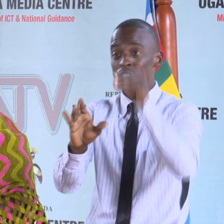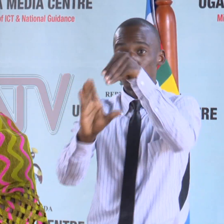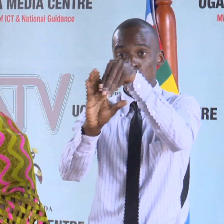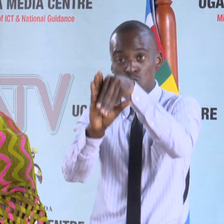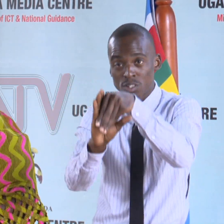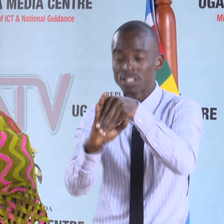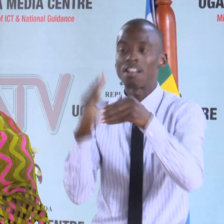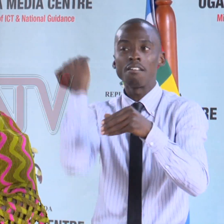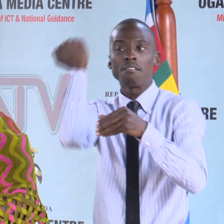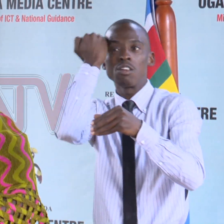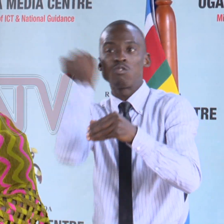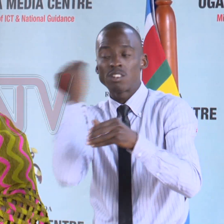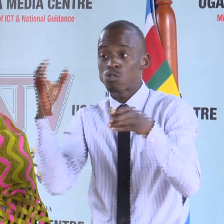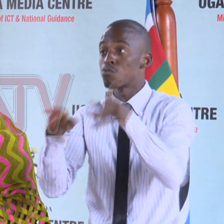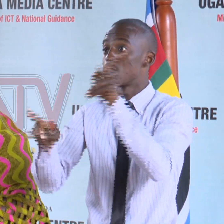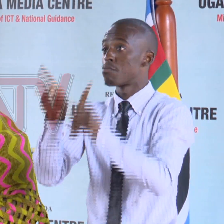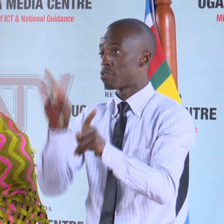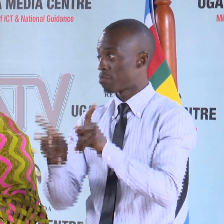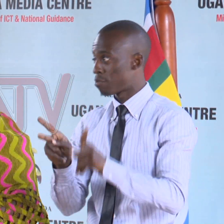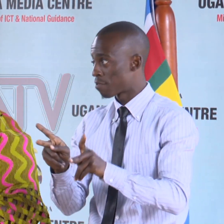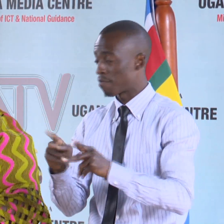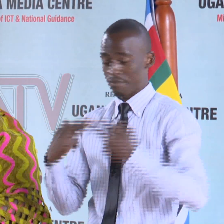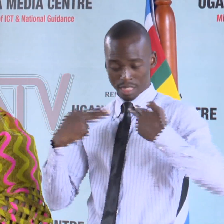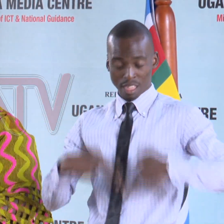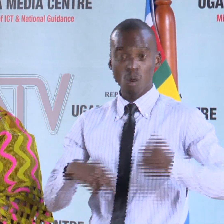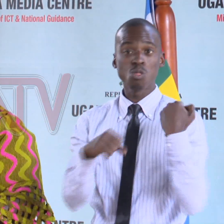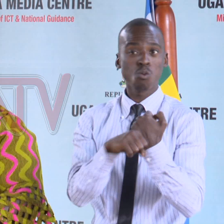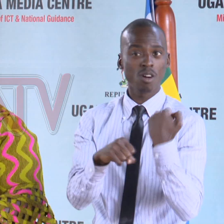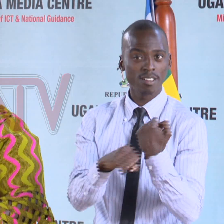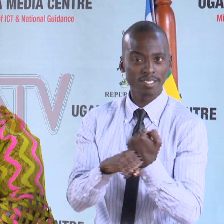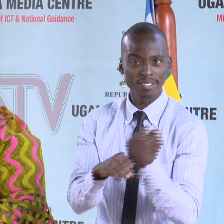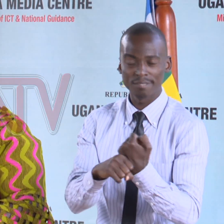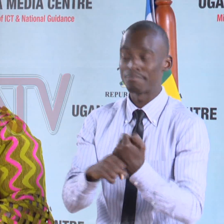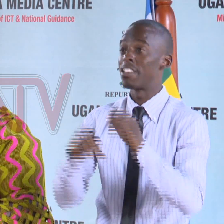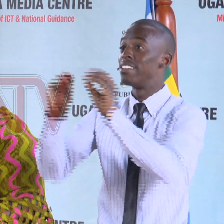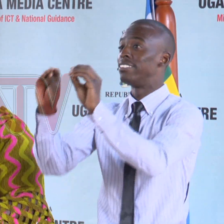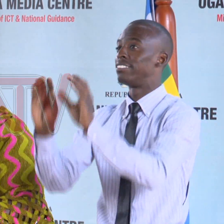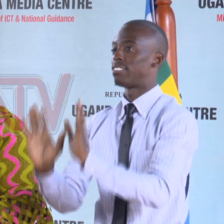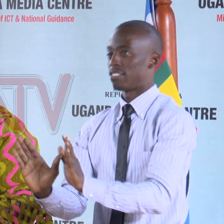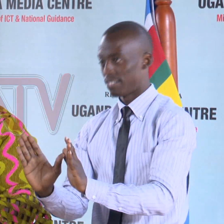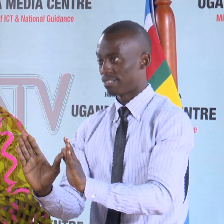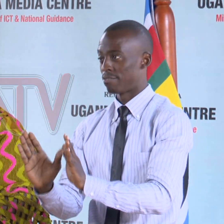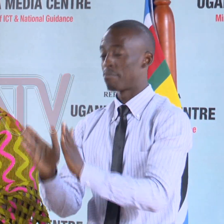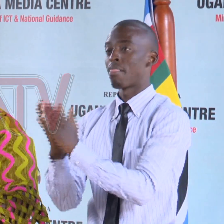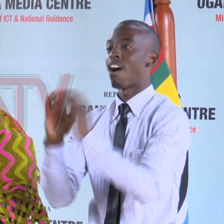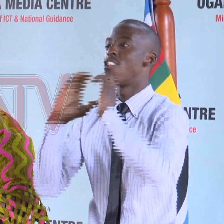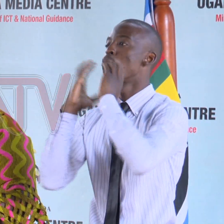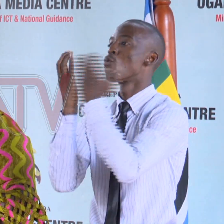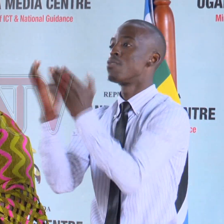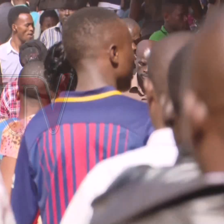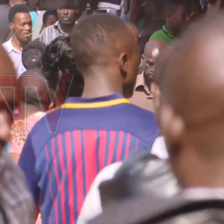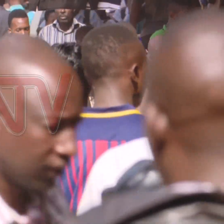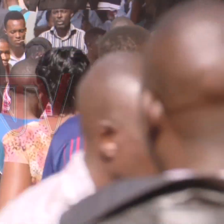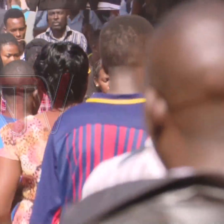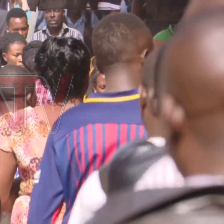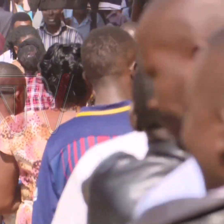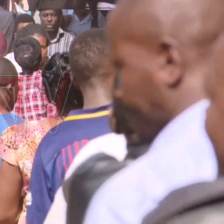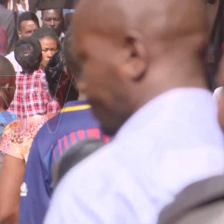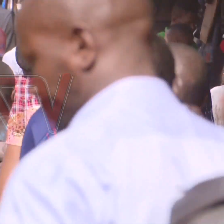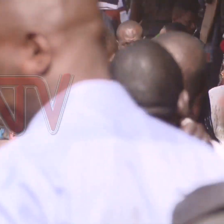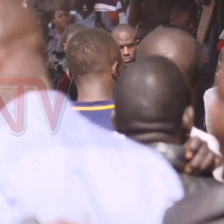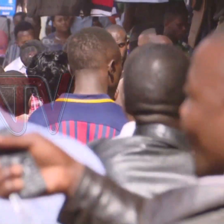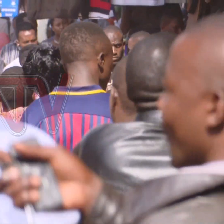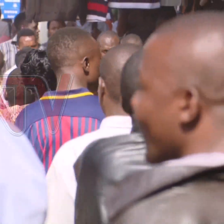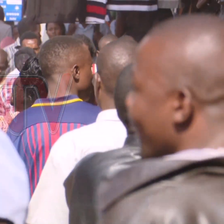including judicial officers, health workers, teachers, and community leaders, among